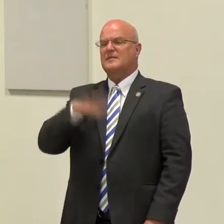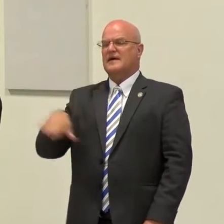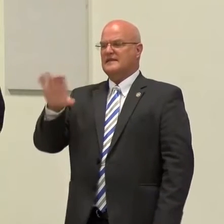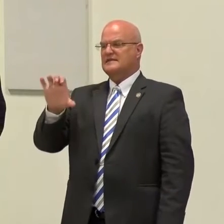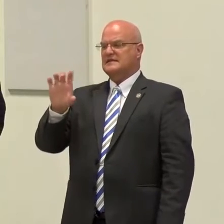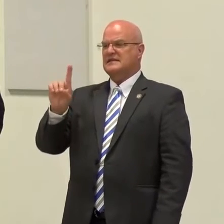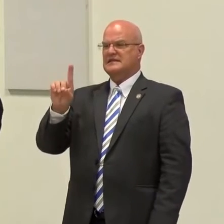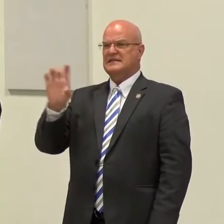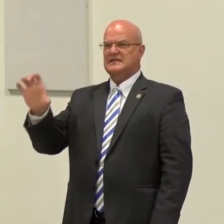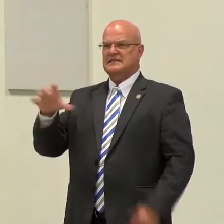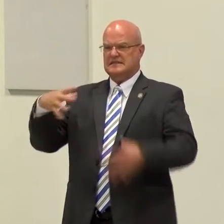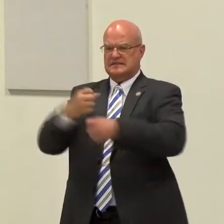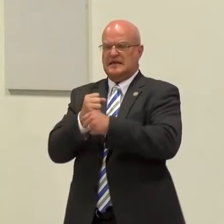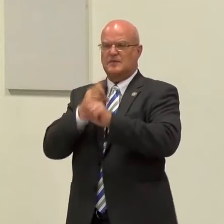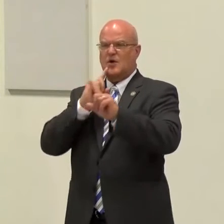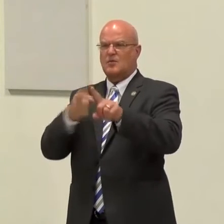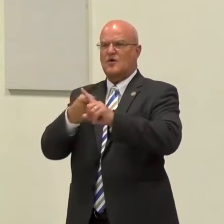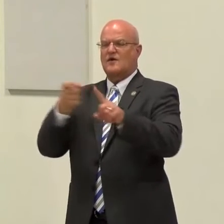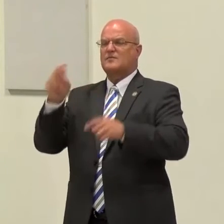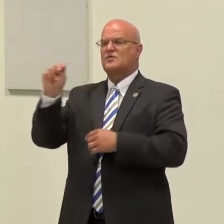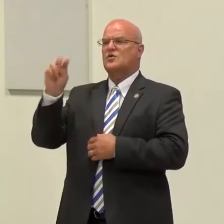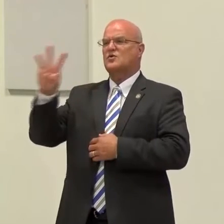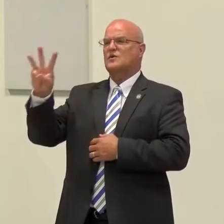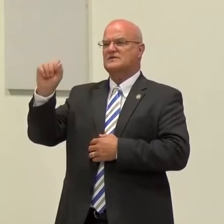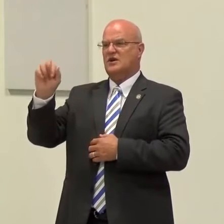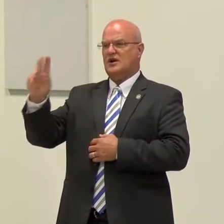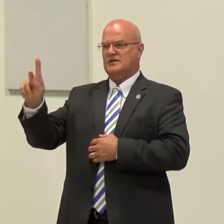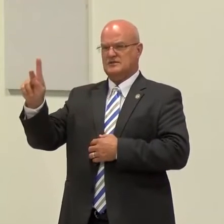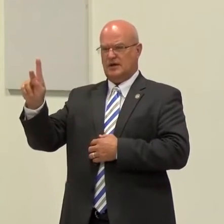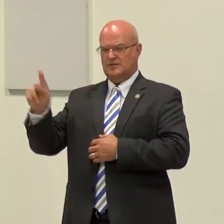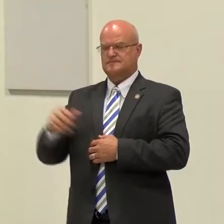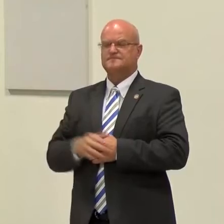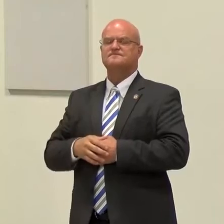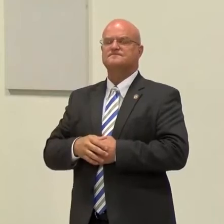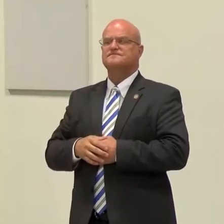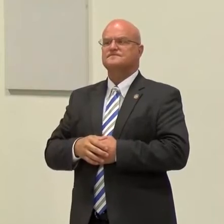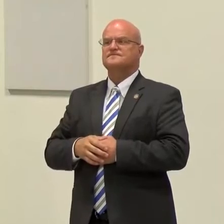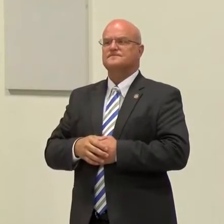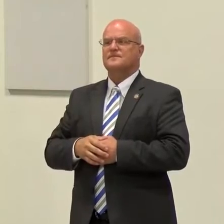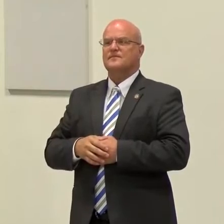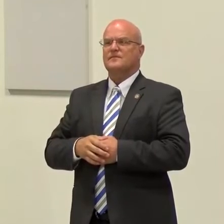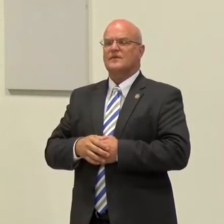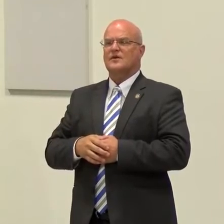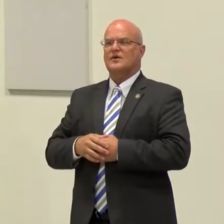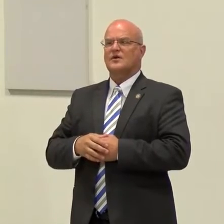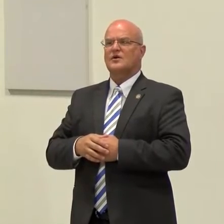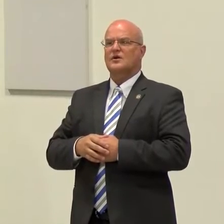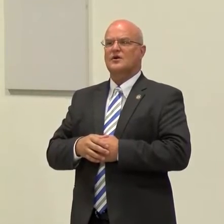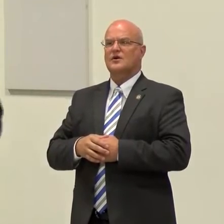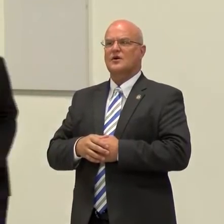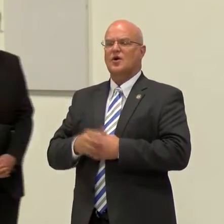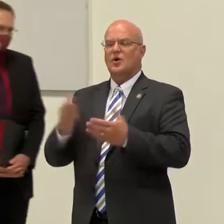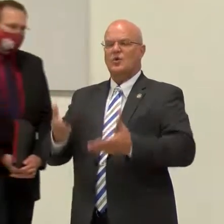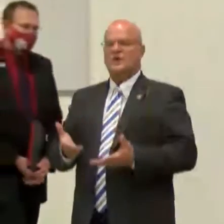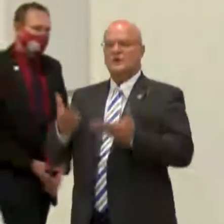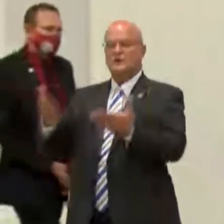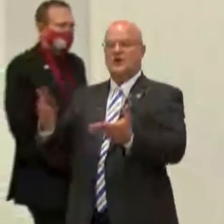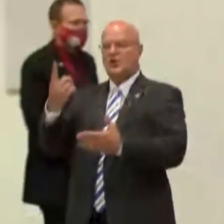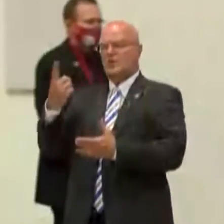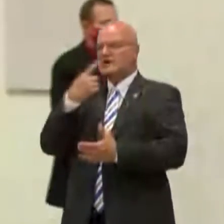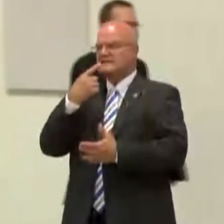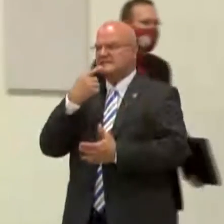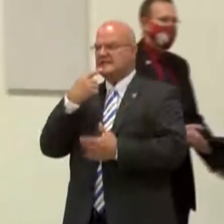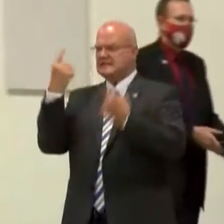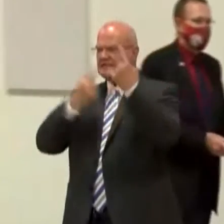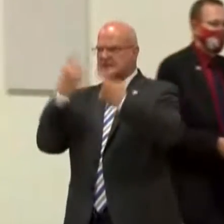CDC's summary report from up here in Northwest Arkansas, if I may. We've gone through a couple of the recommendations. One says